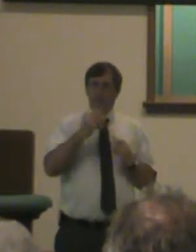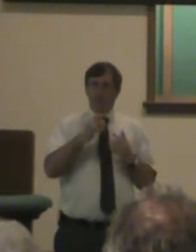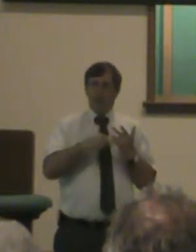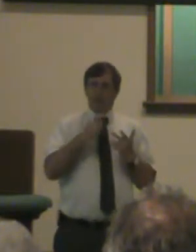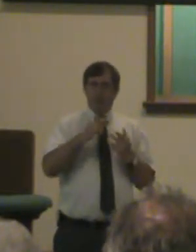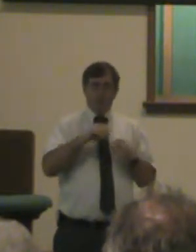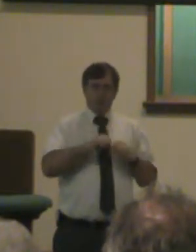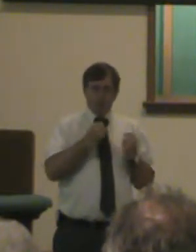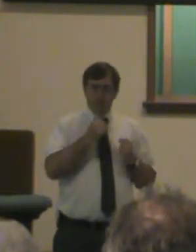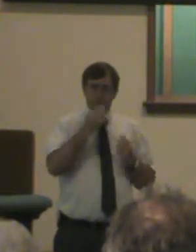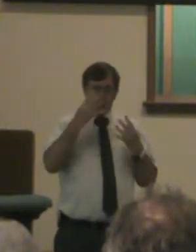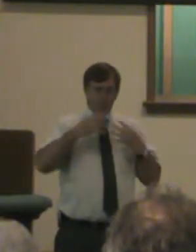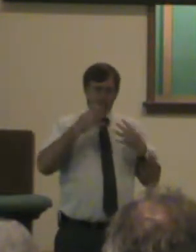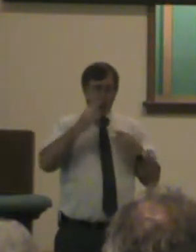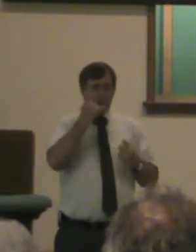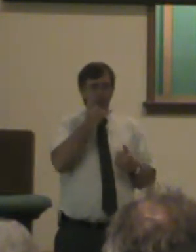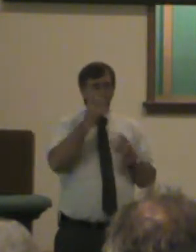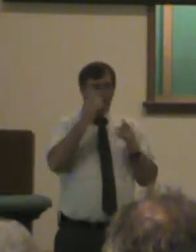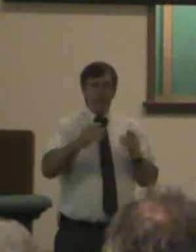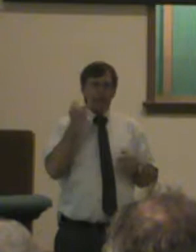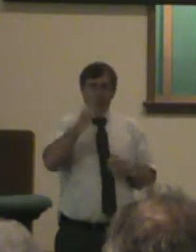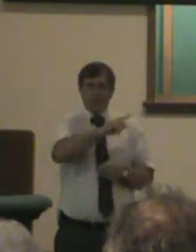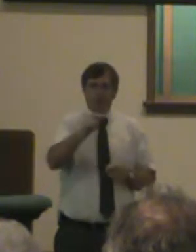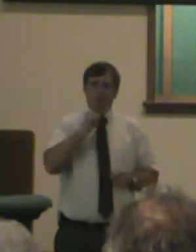wrong reason, it should bother you. If you